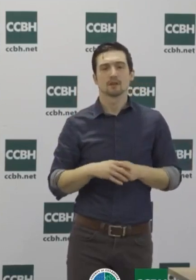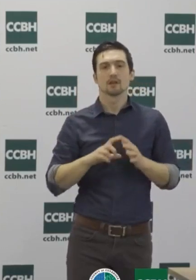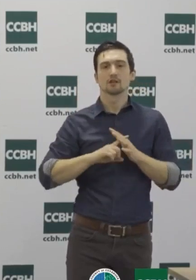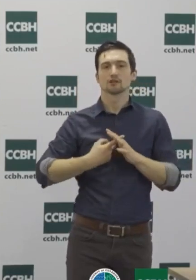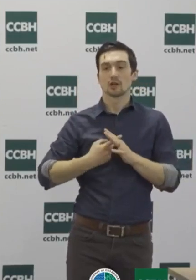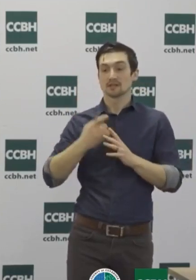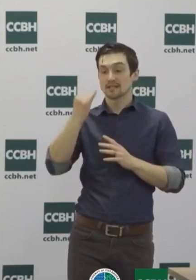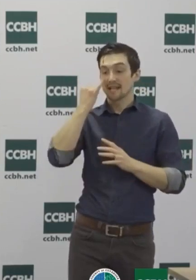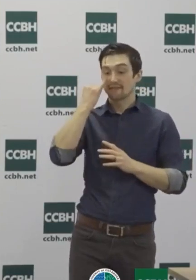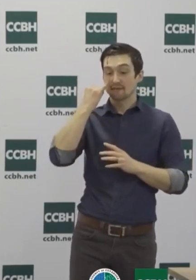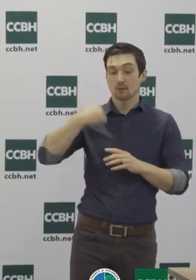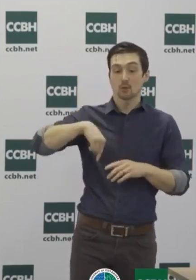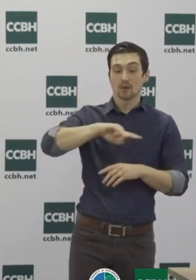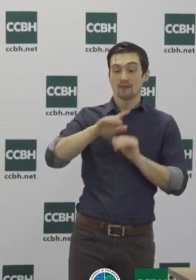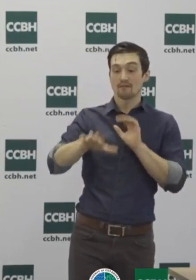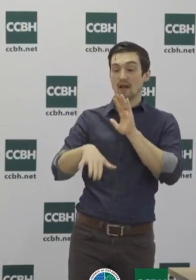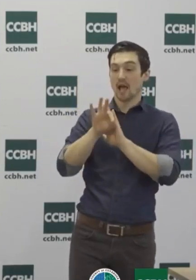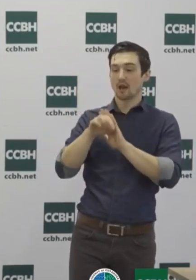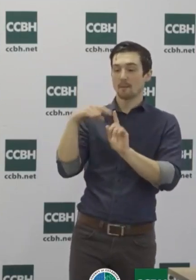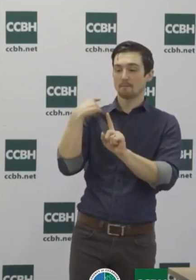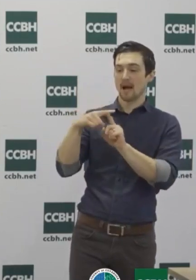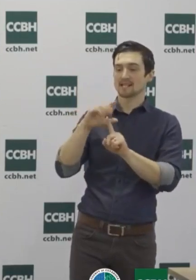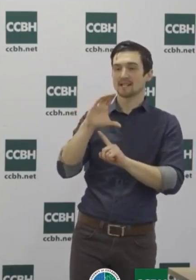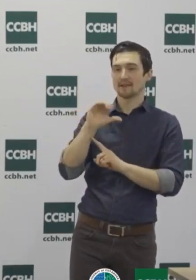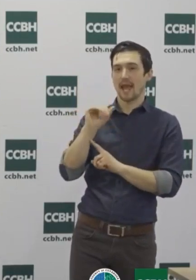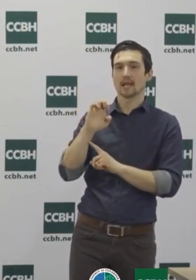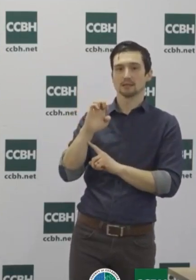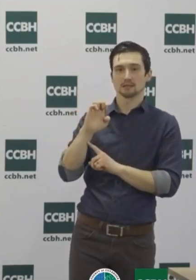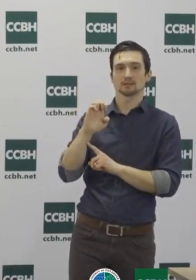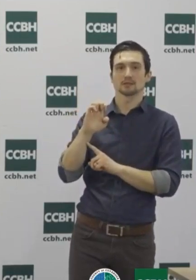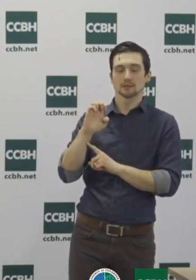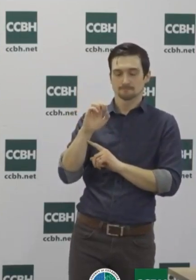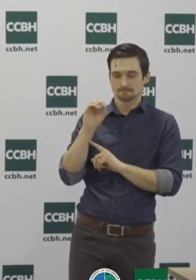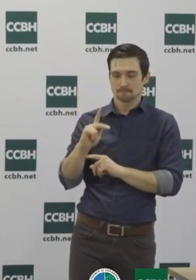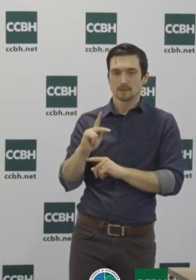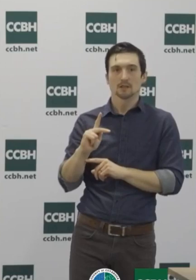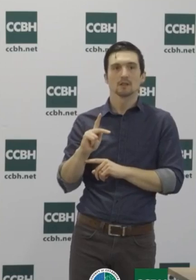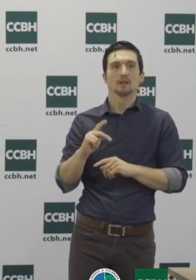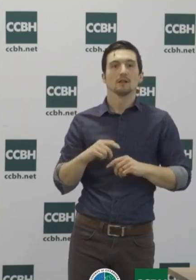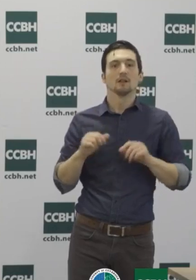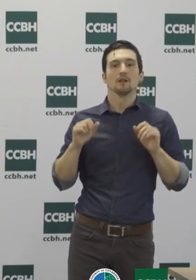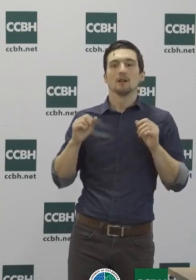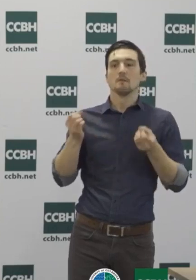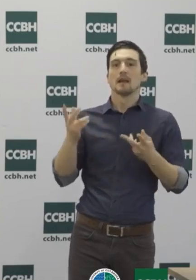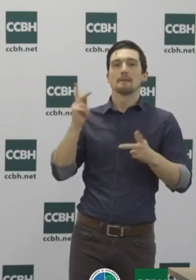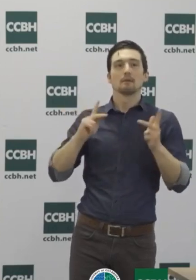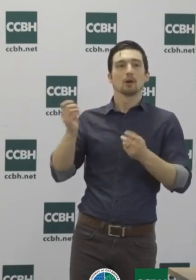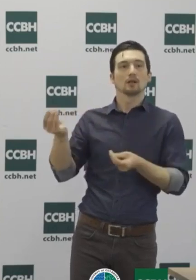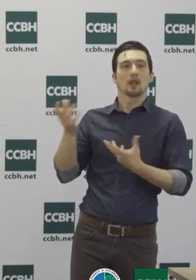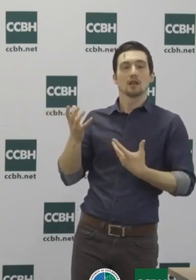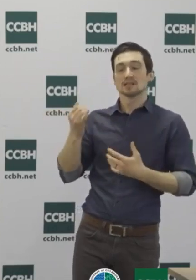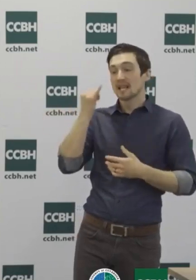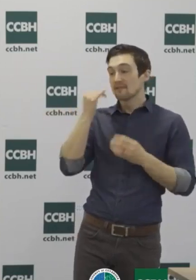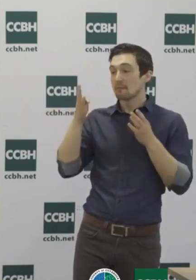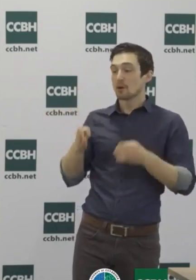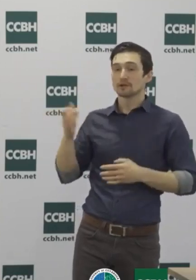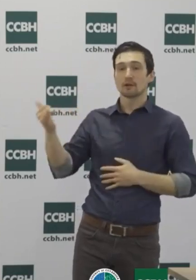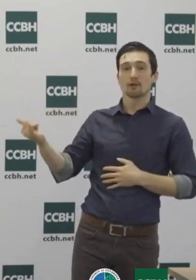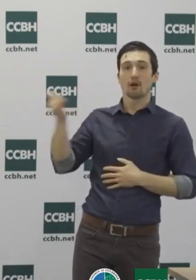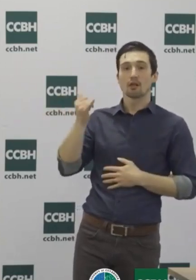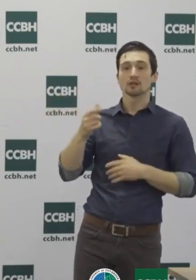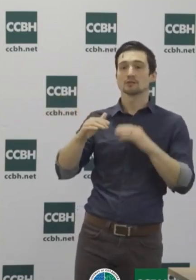of a positive case. And so at this point, we can find out through a variety of sources. It could be someone calls us, we receive